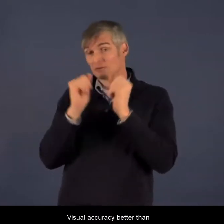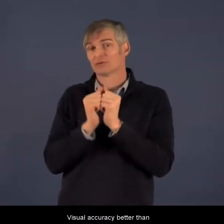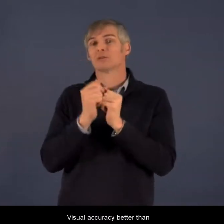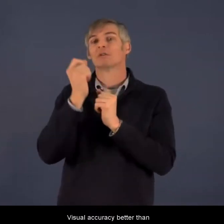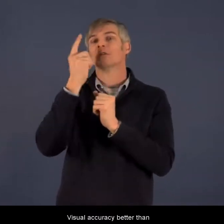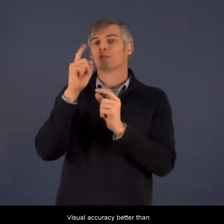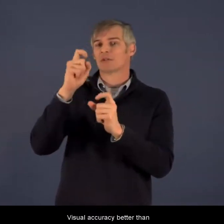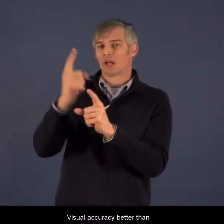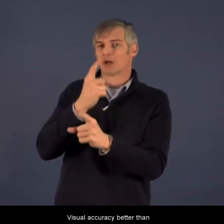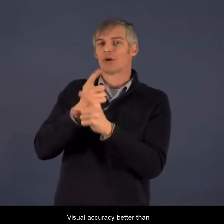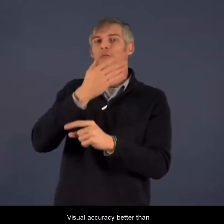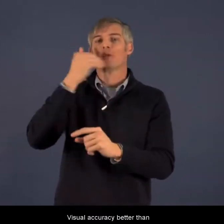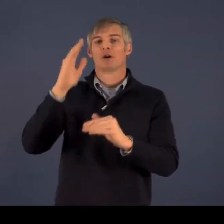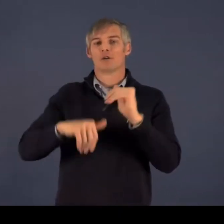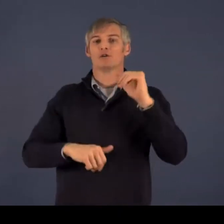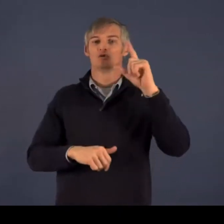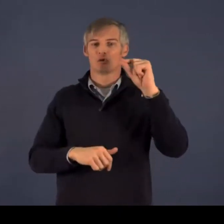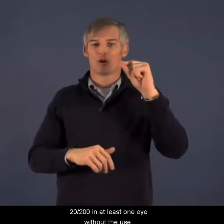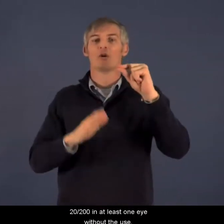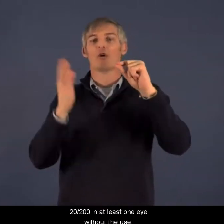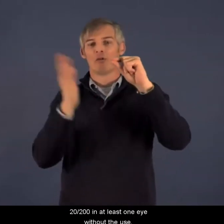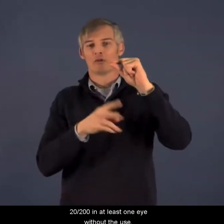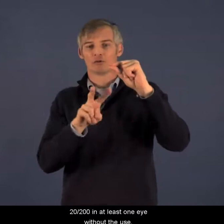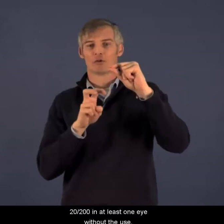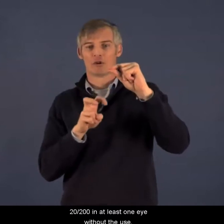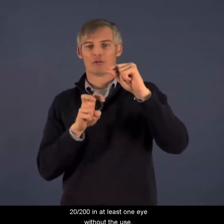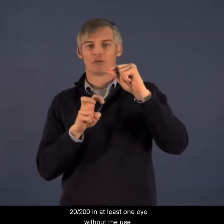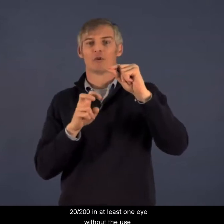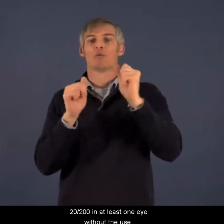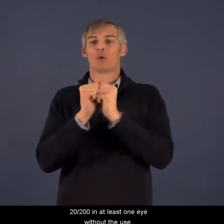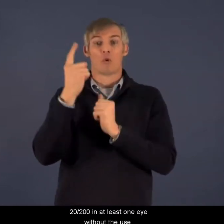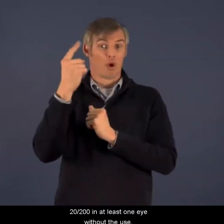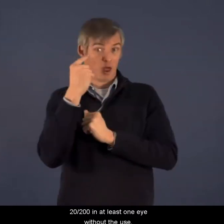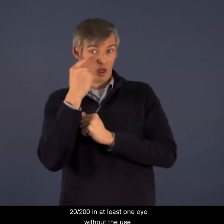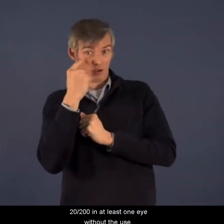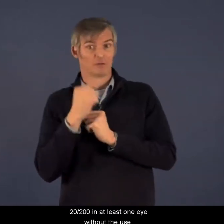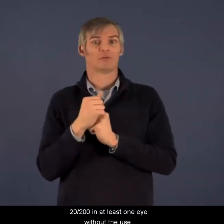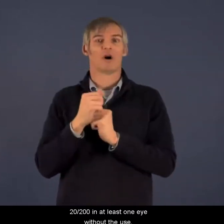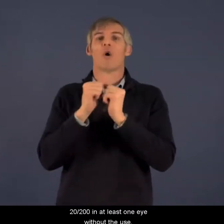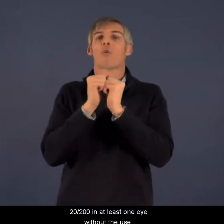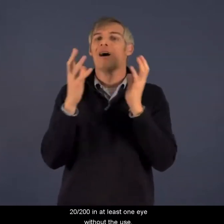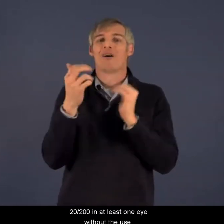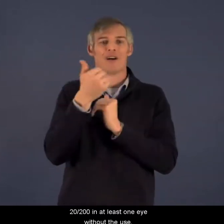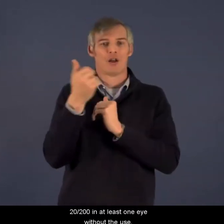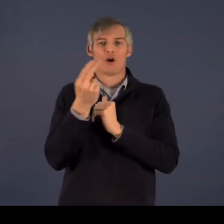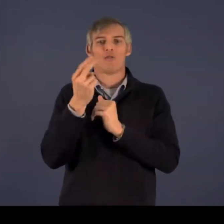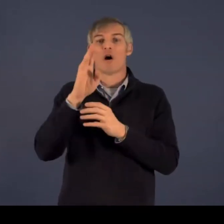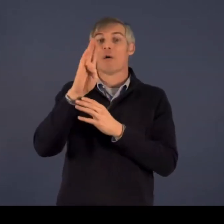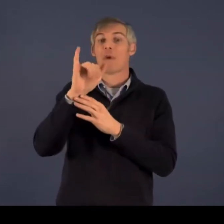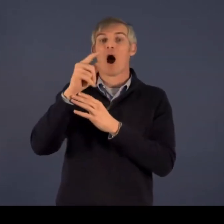visual accuracy better than 2200 in at least one eye without the use